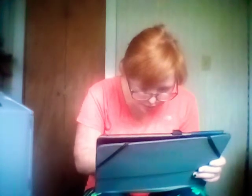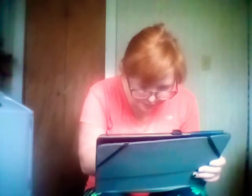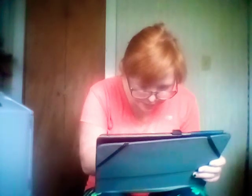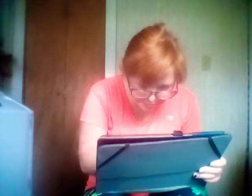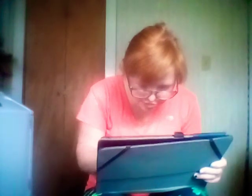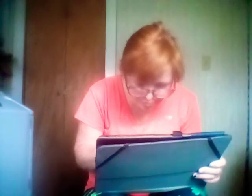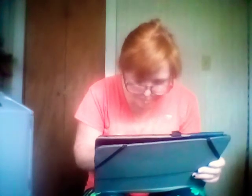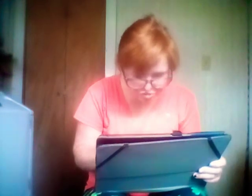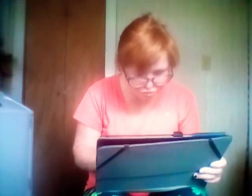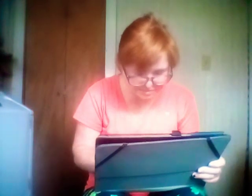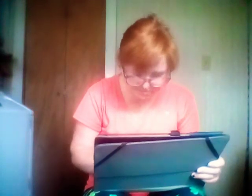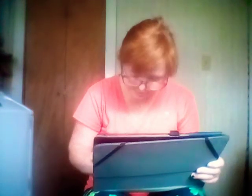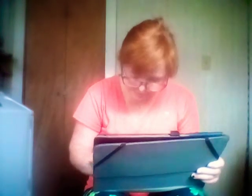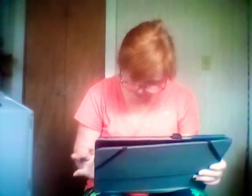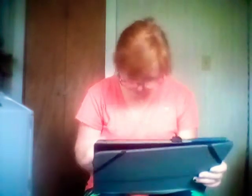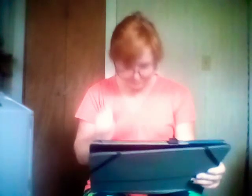Oh, Amazon pictures.